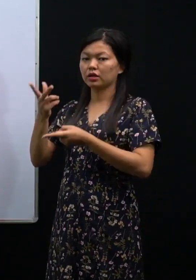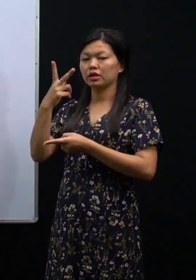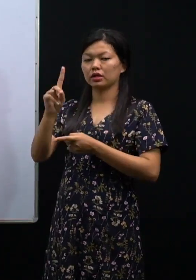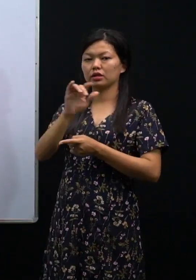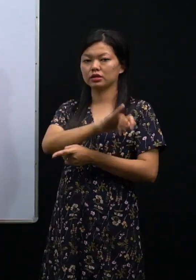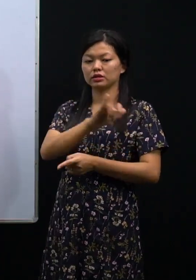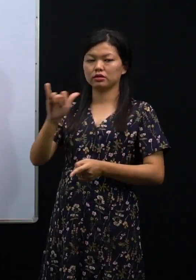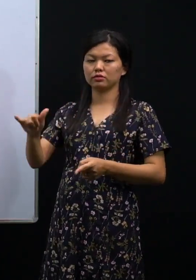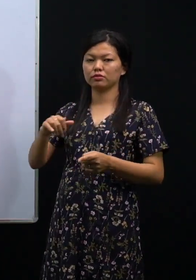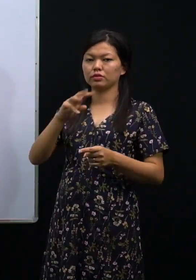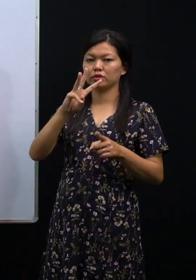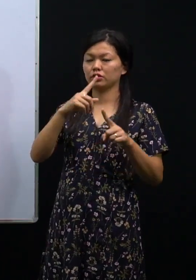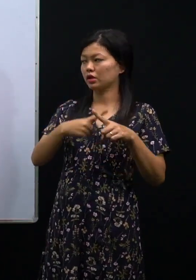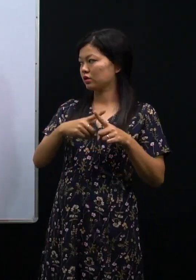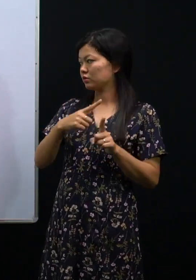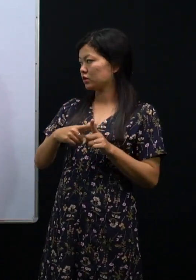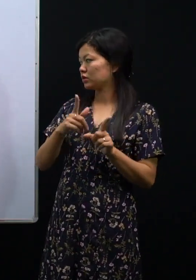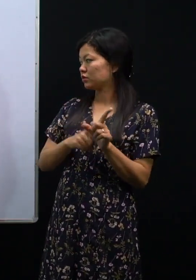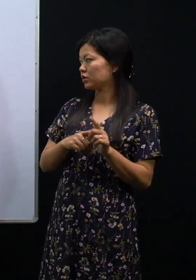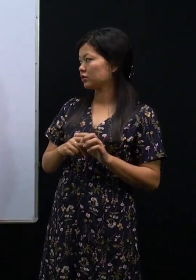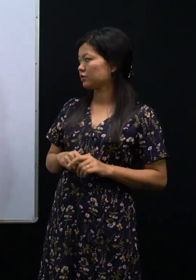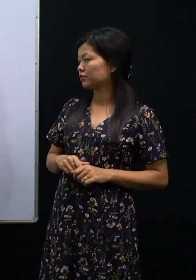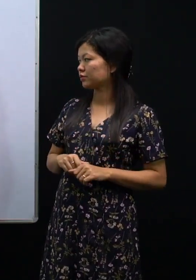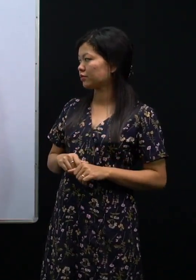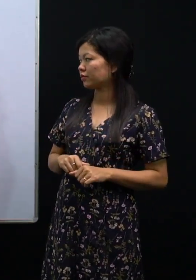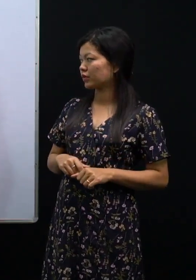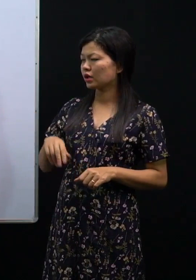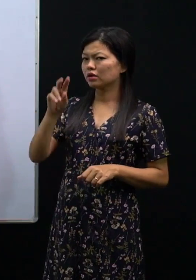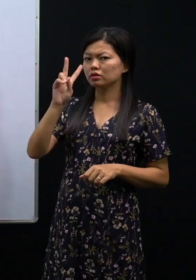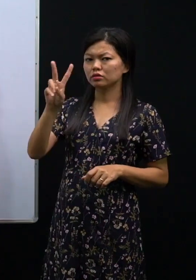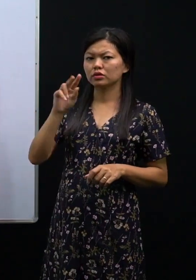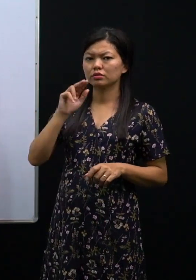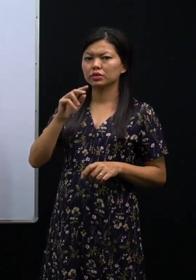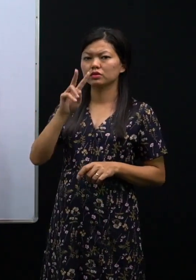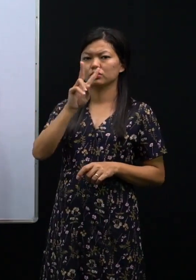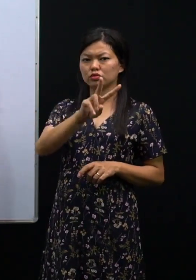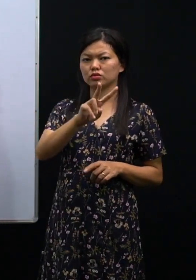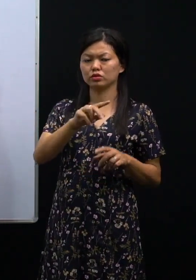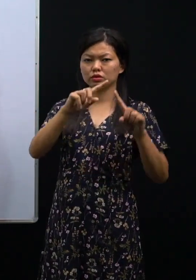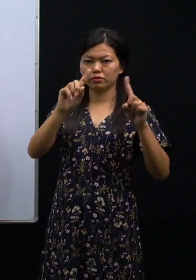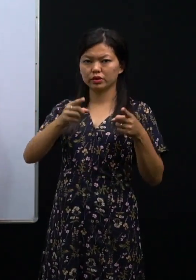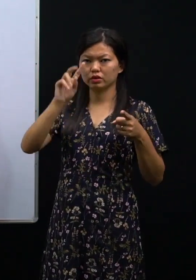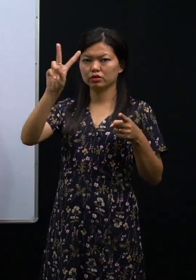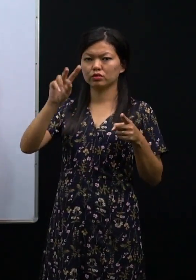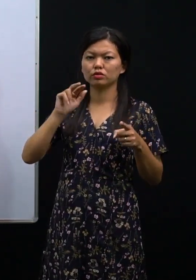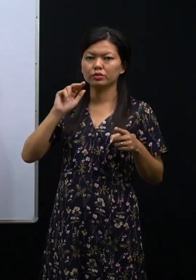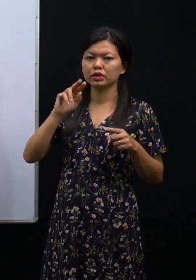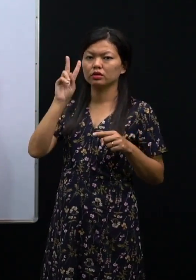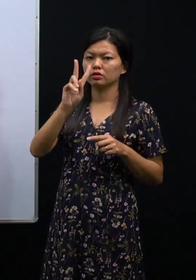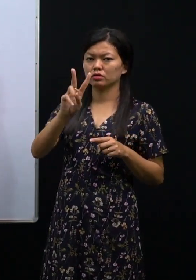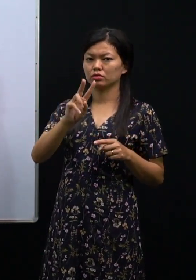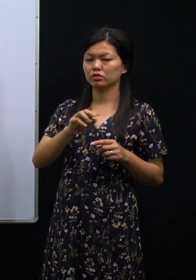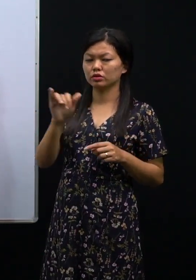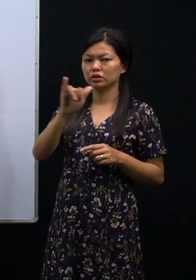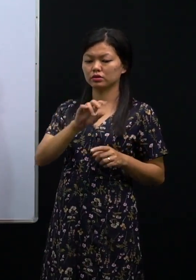understanding is more important than the book answers. This is understand. Square means there are 2 factors. That is more important. And